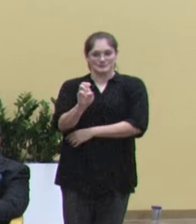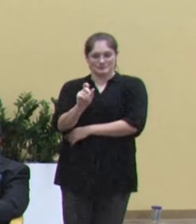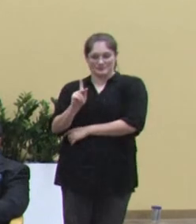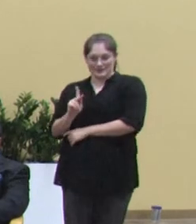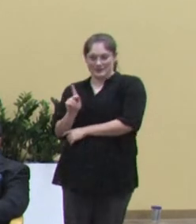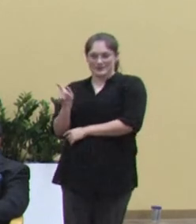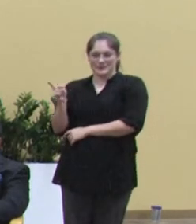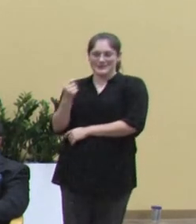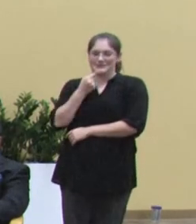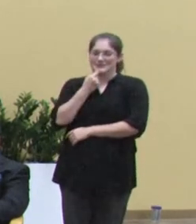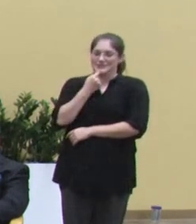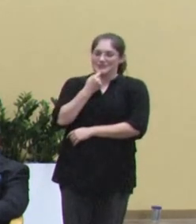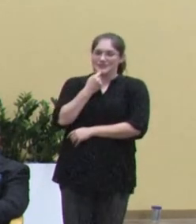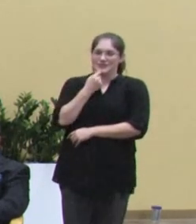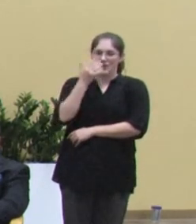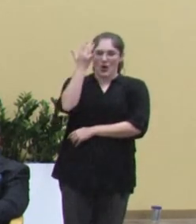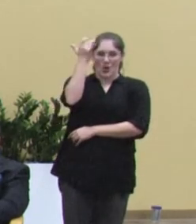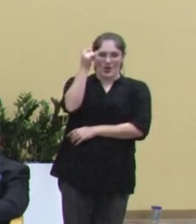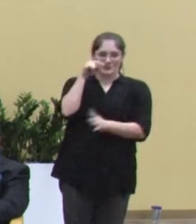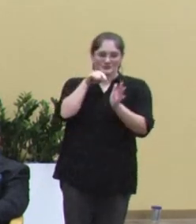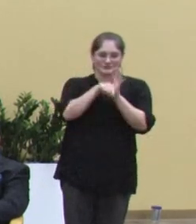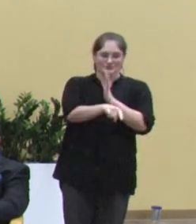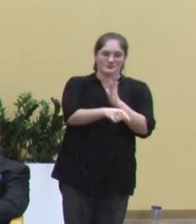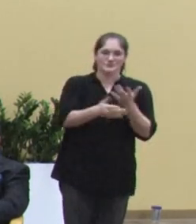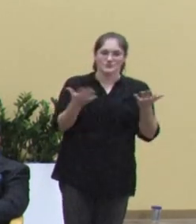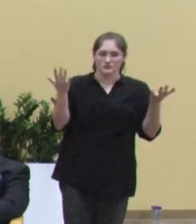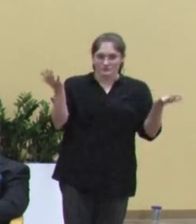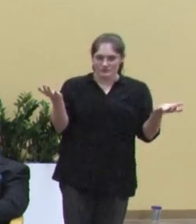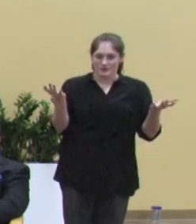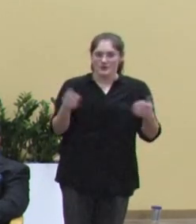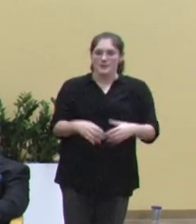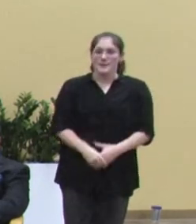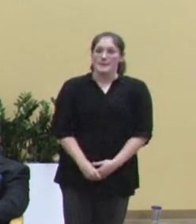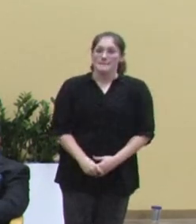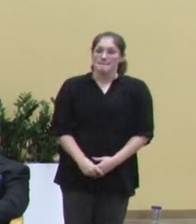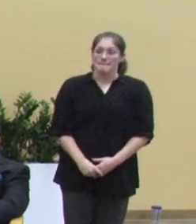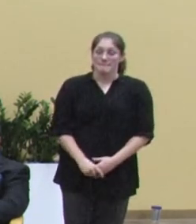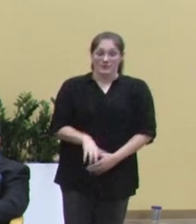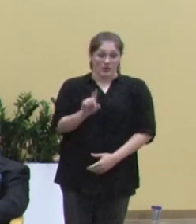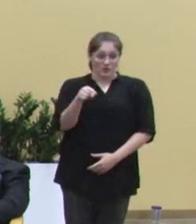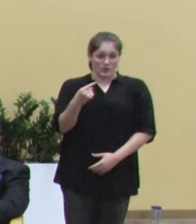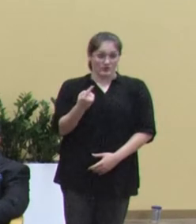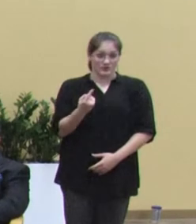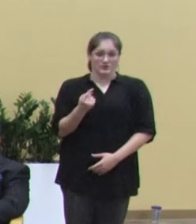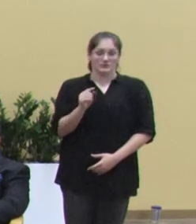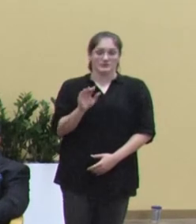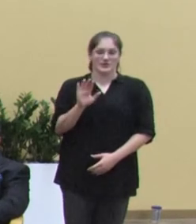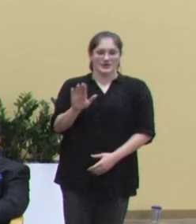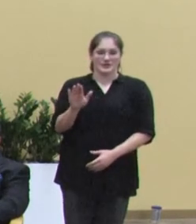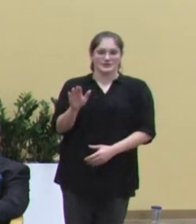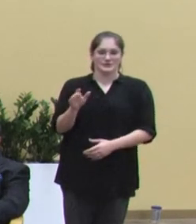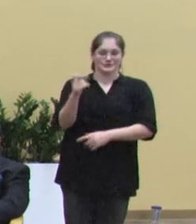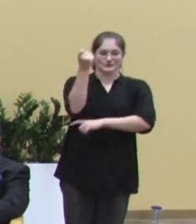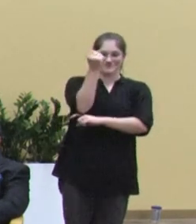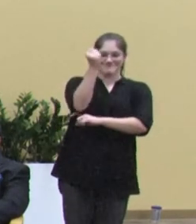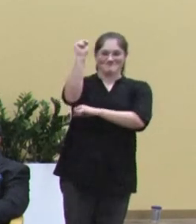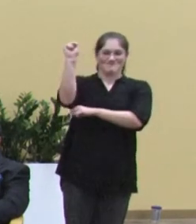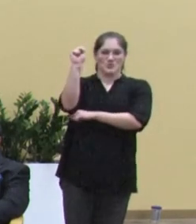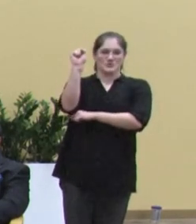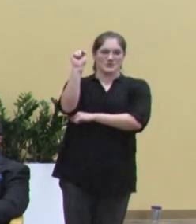about why was he assassinated? You know, was it just his protest of Vietnam?